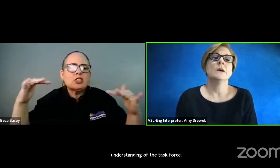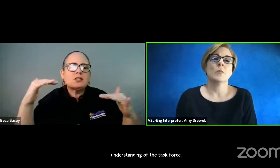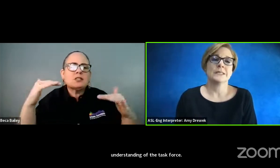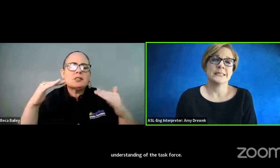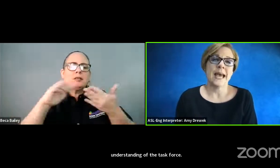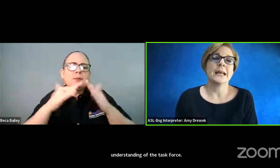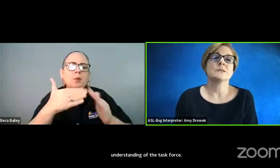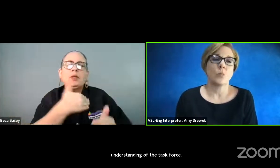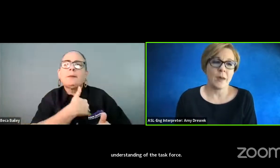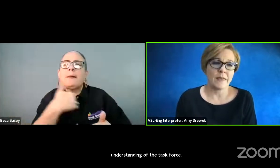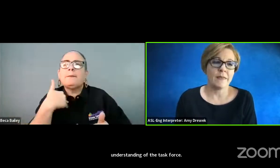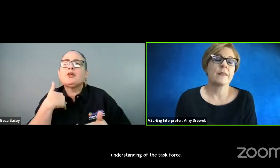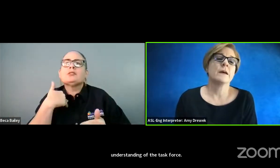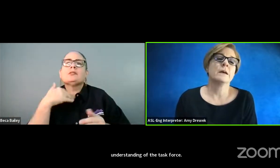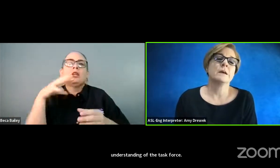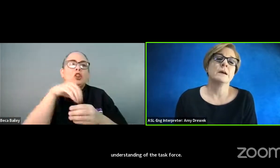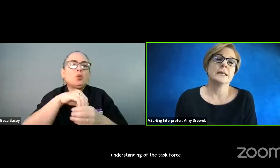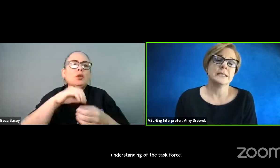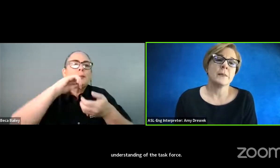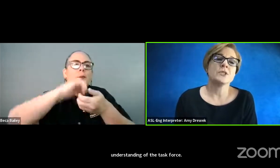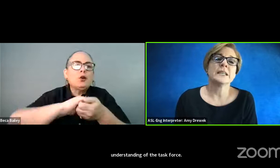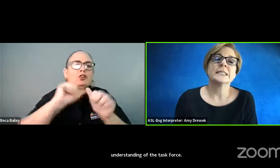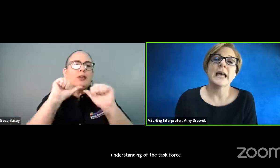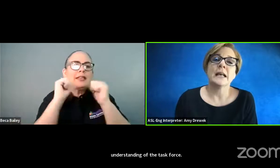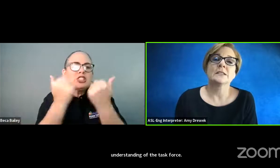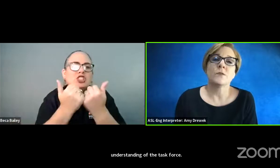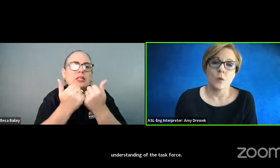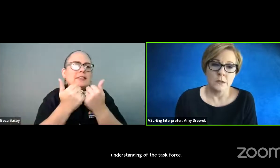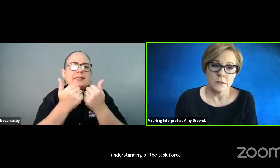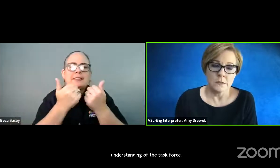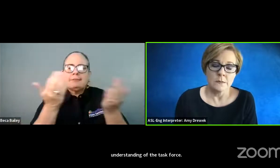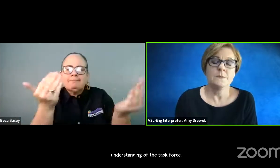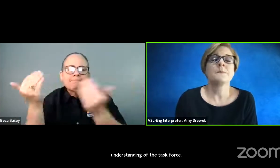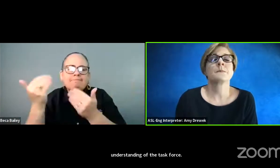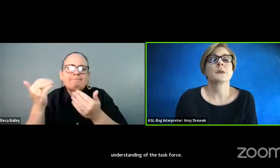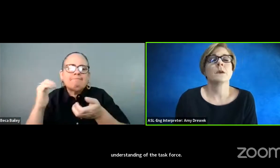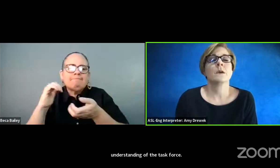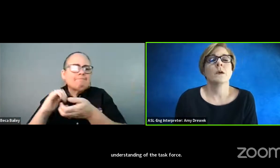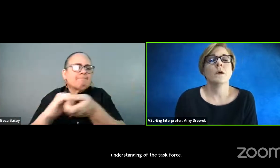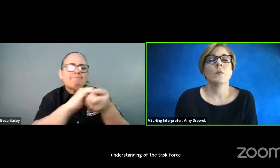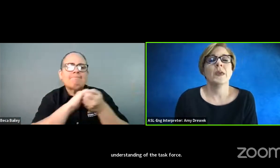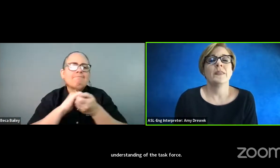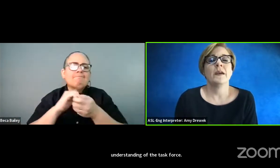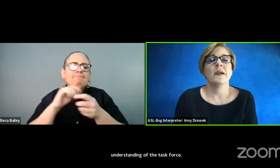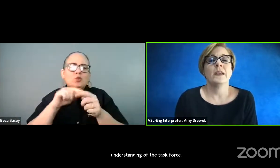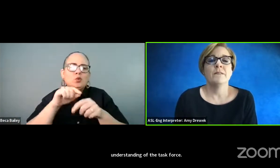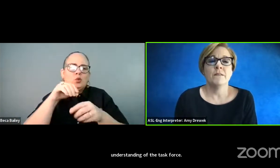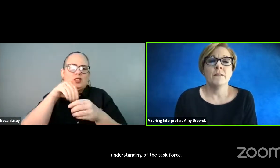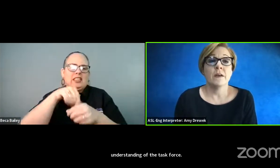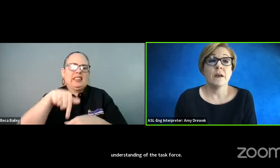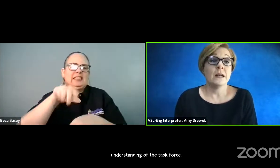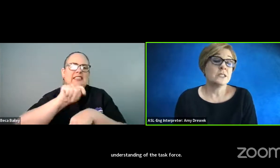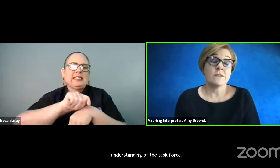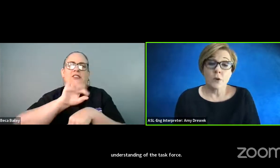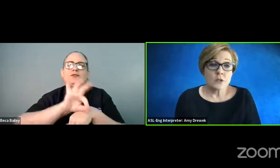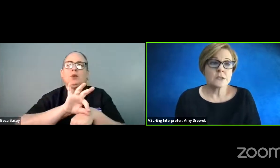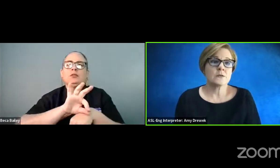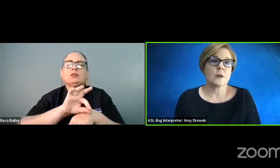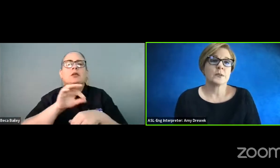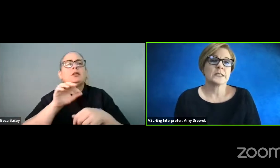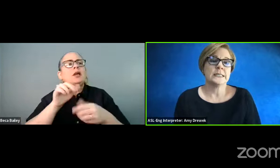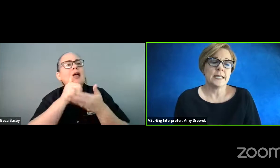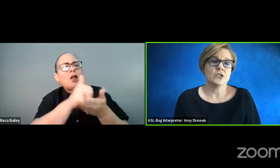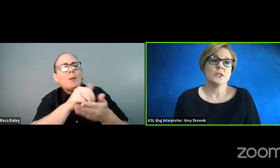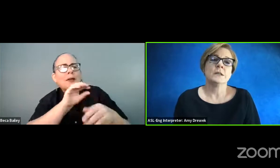ACTHH was tasked with establishing a task force with a